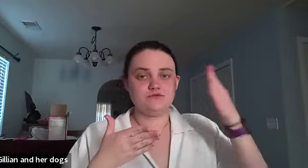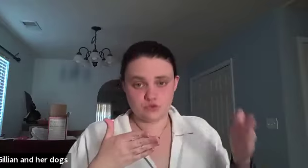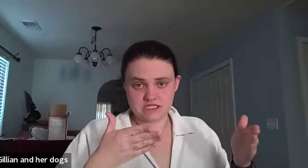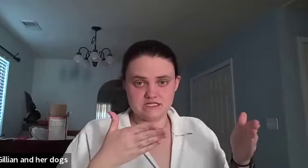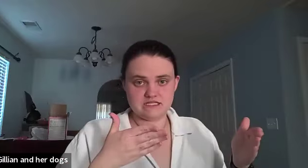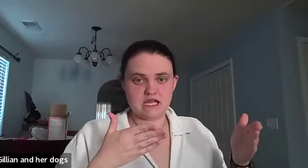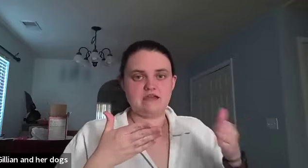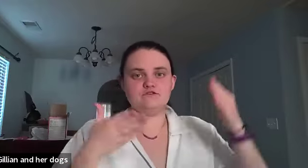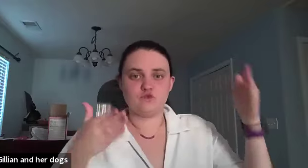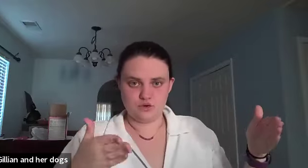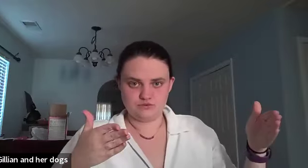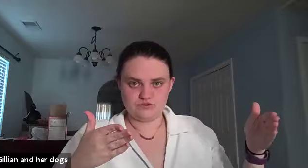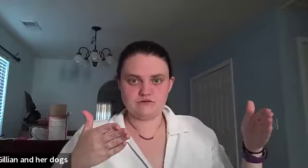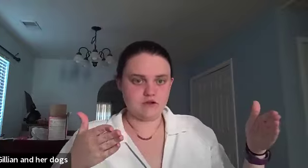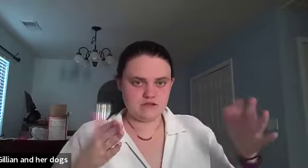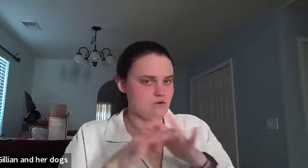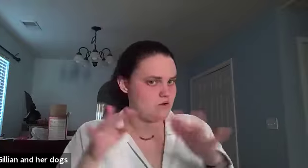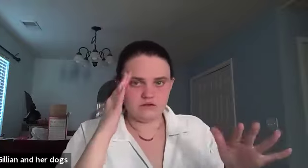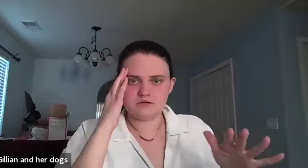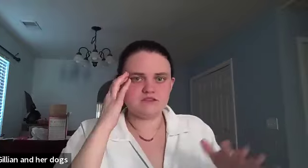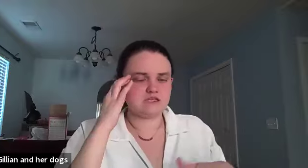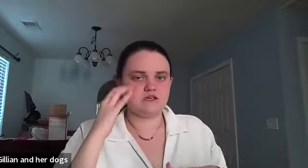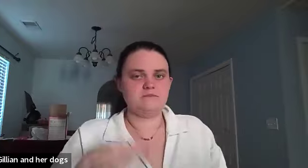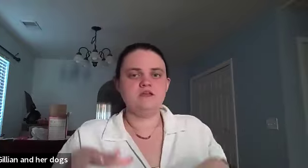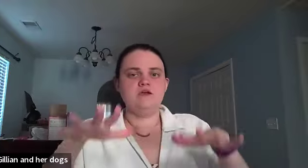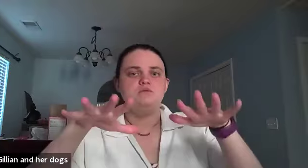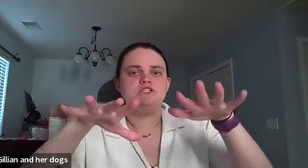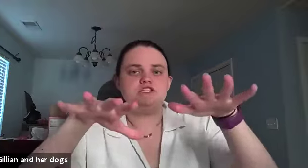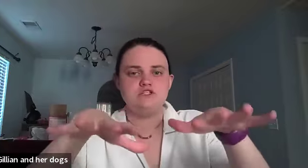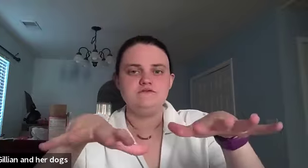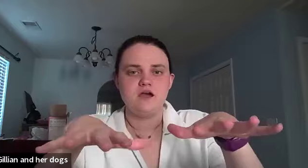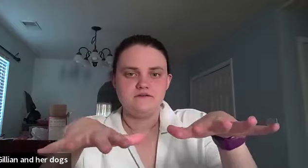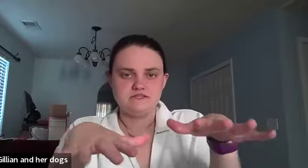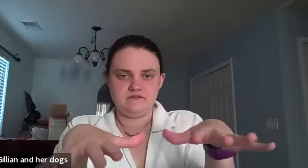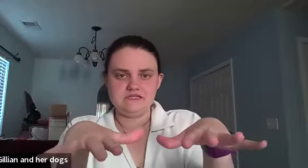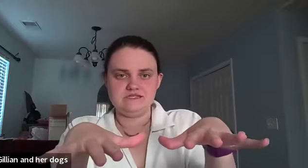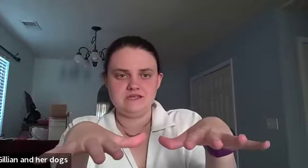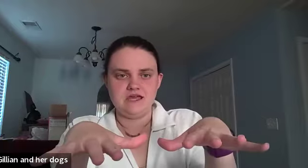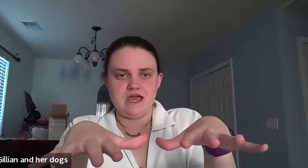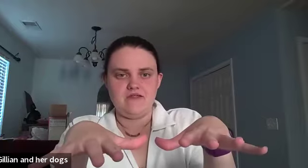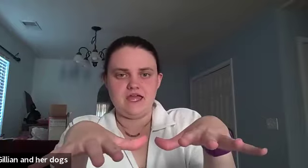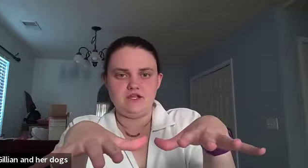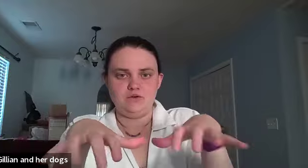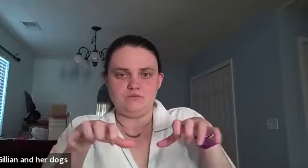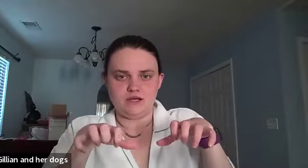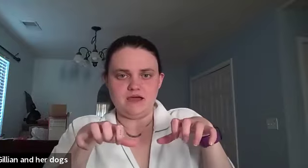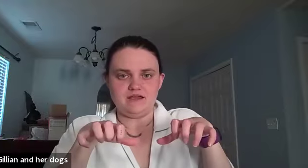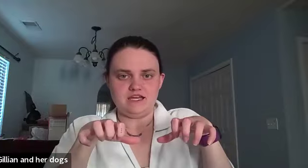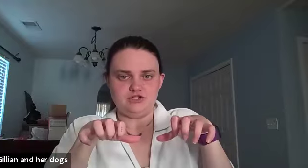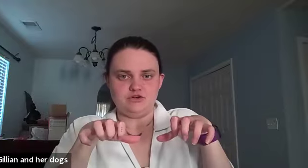for freeze and froze. All right, they're all going to be the same sign, which is two fives like this, and then you bring them back as you